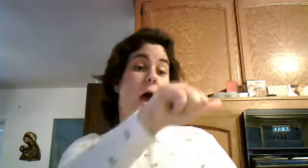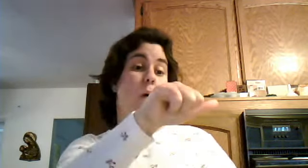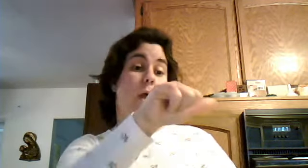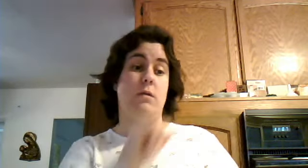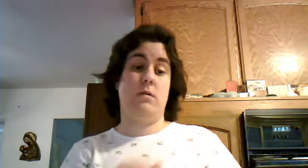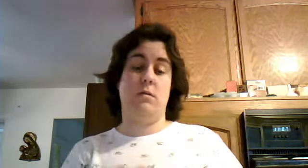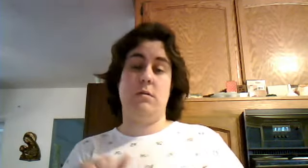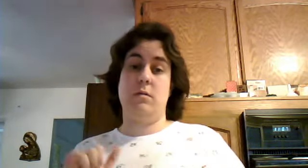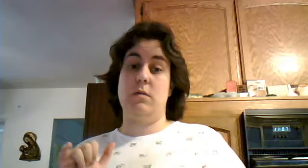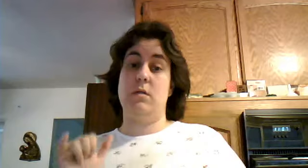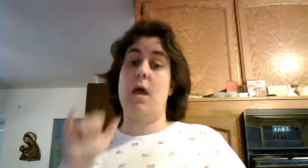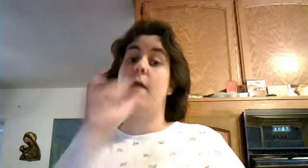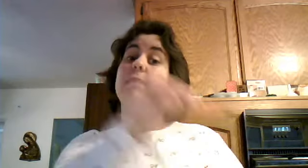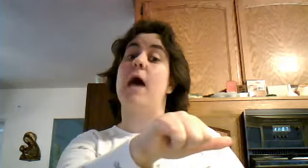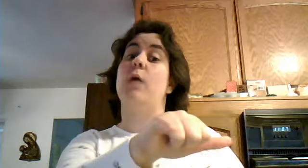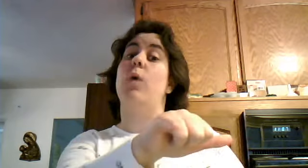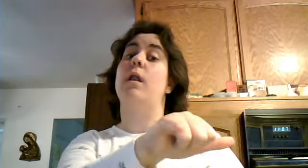one. That one.